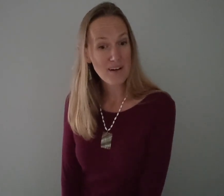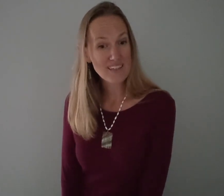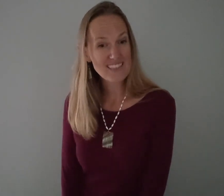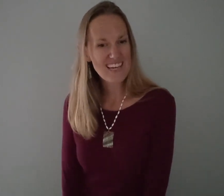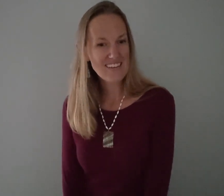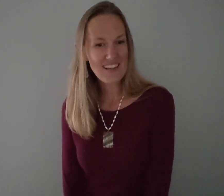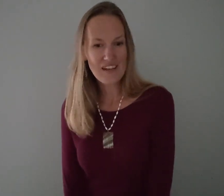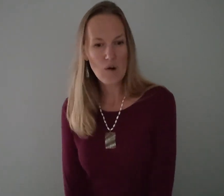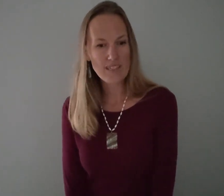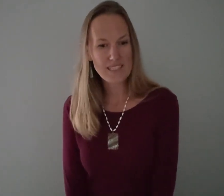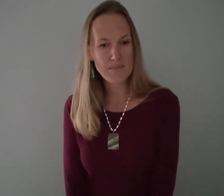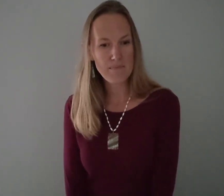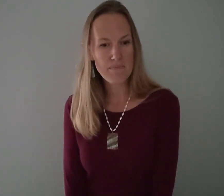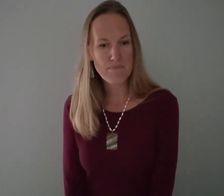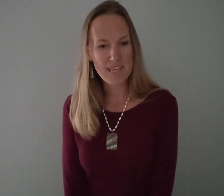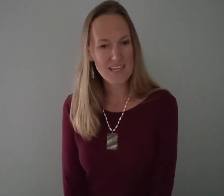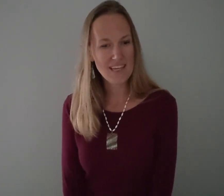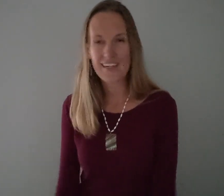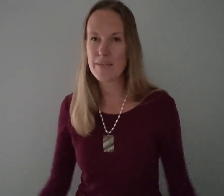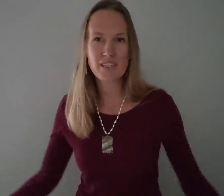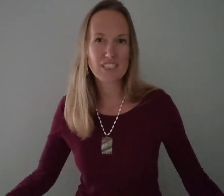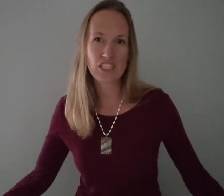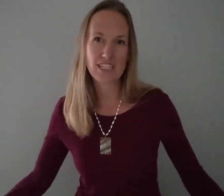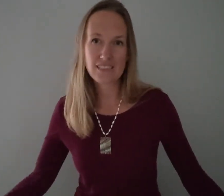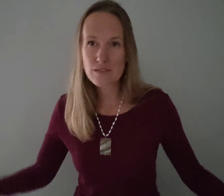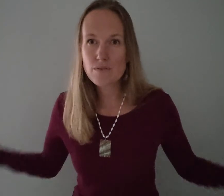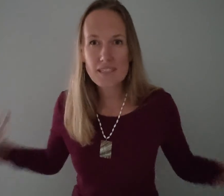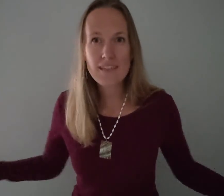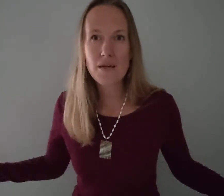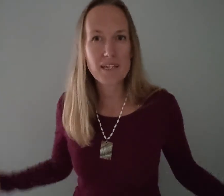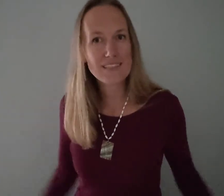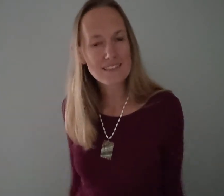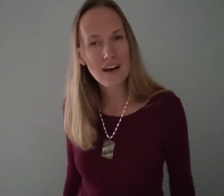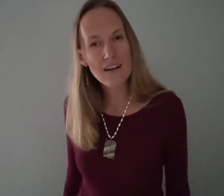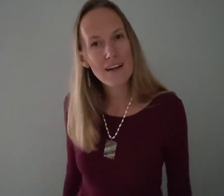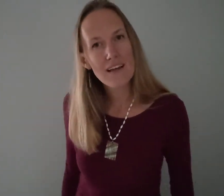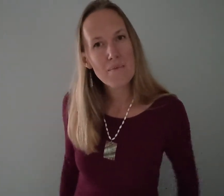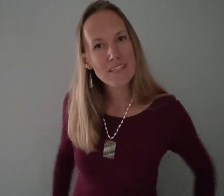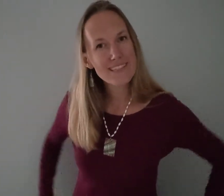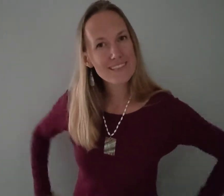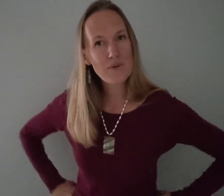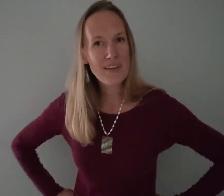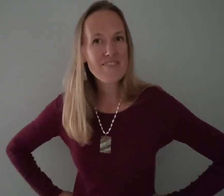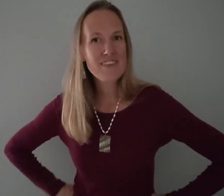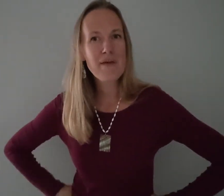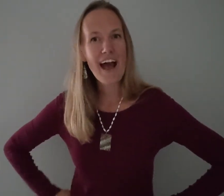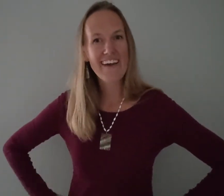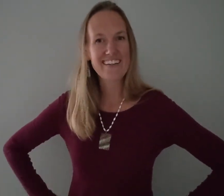It's kind of like chorus B. I'm not sure. This is a really amazing song, but it doesn't quite fit the pattern of